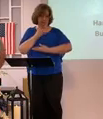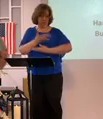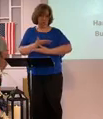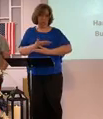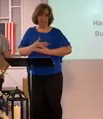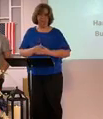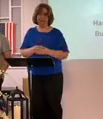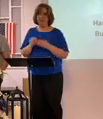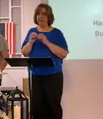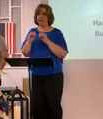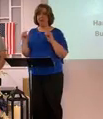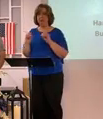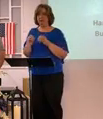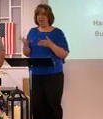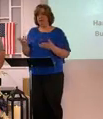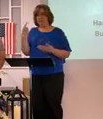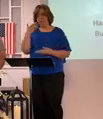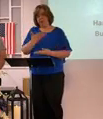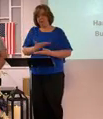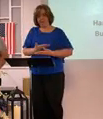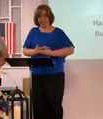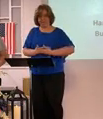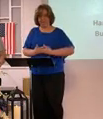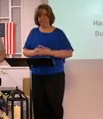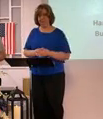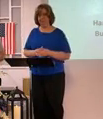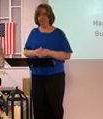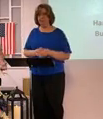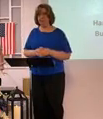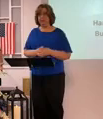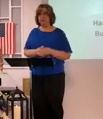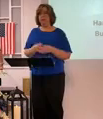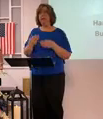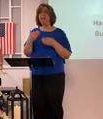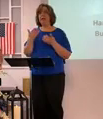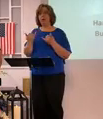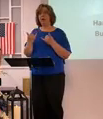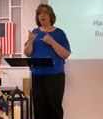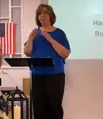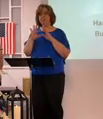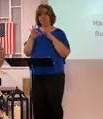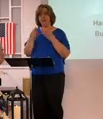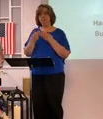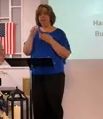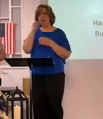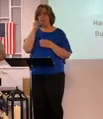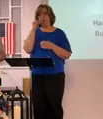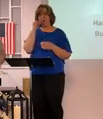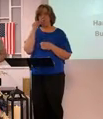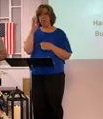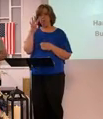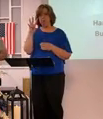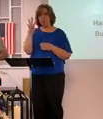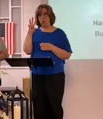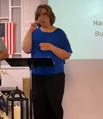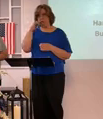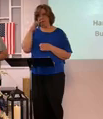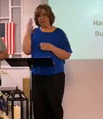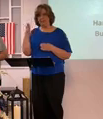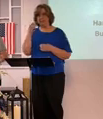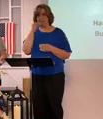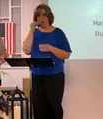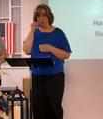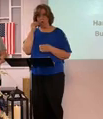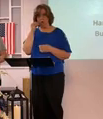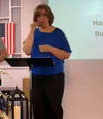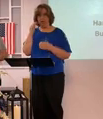nothing for him. And it was, you know, and then I got a family at home. I'm like, how am I going to manage this stuff?